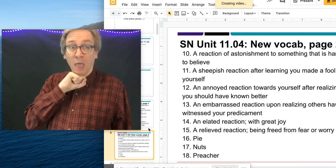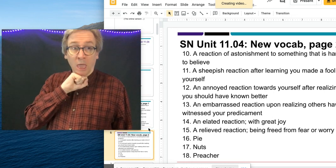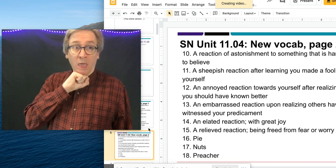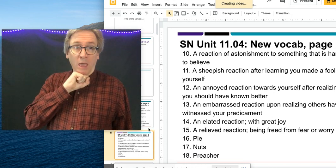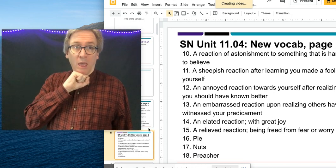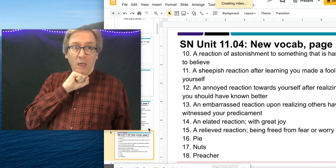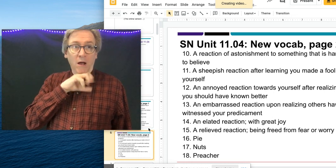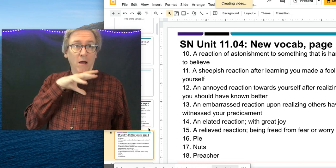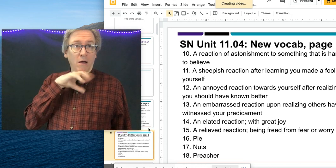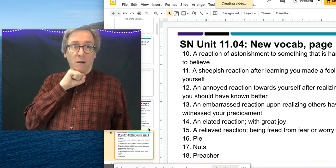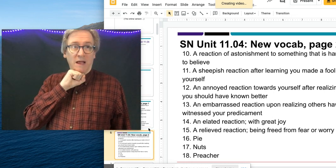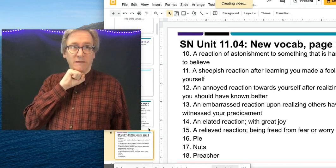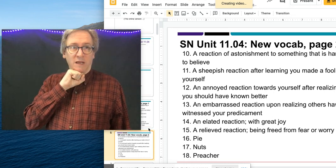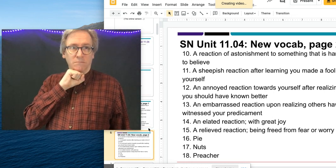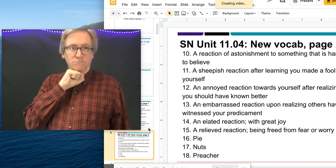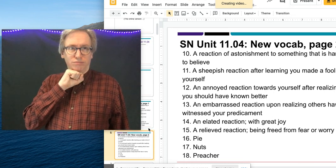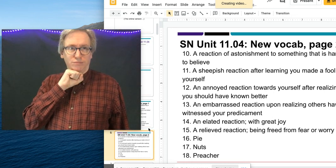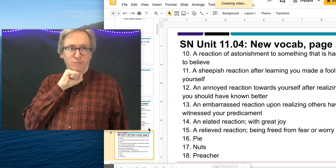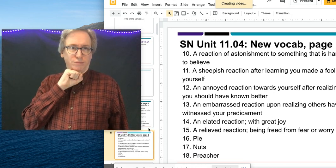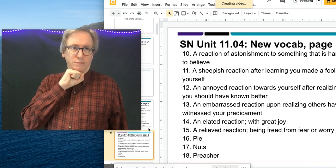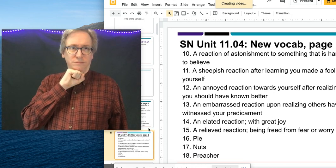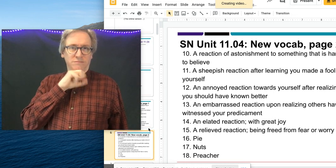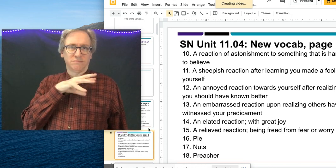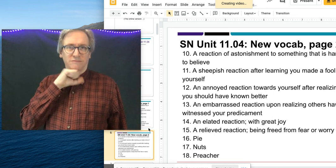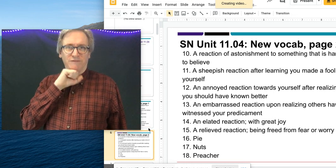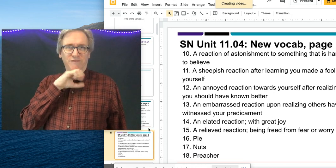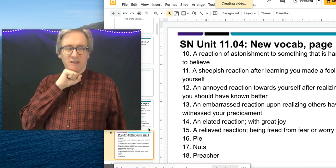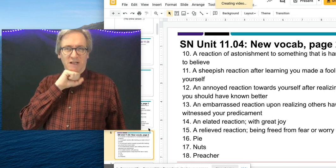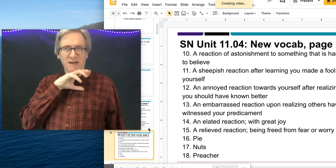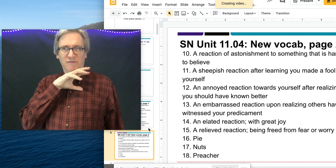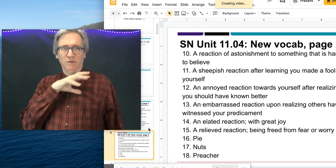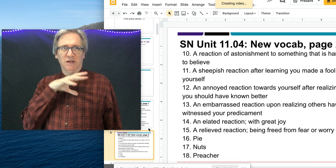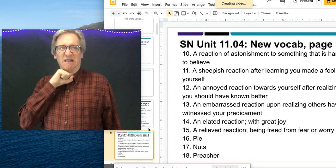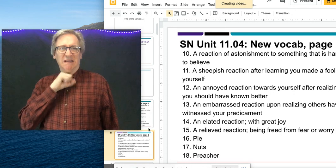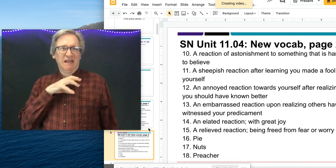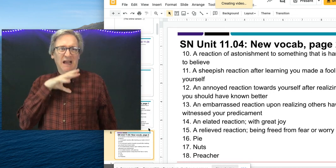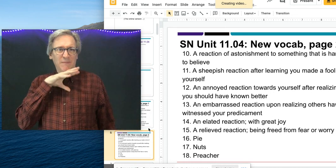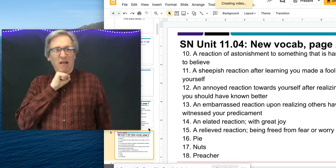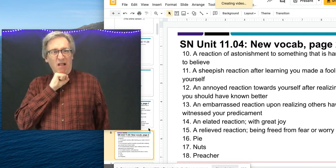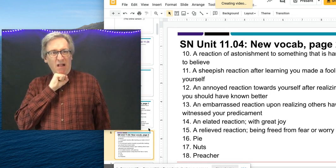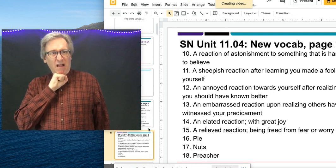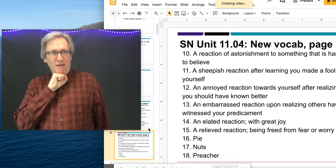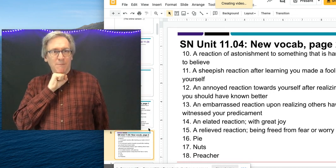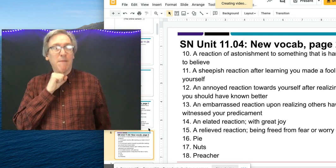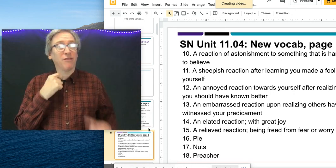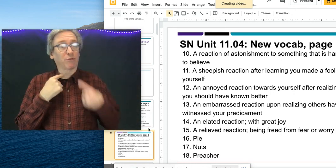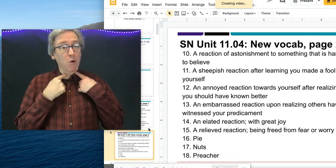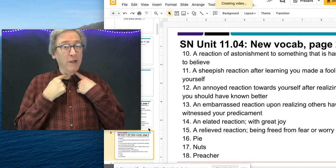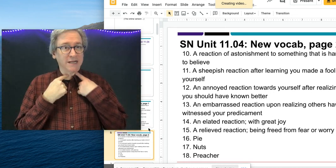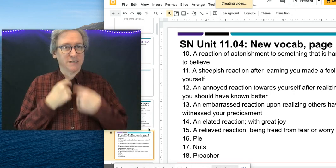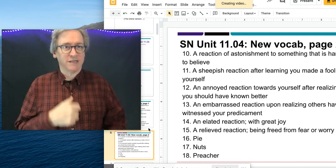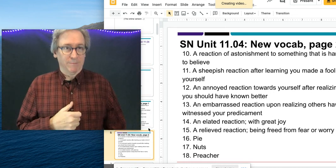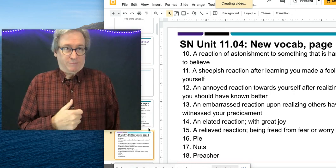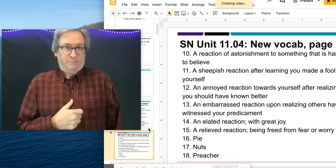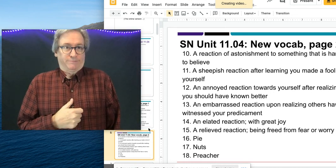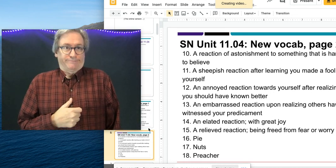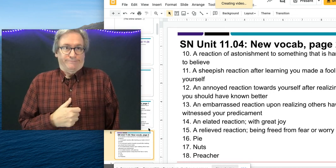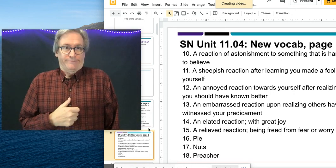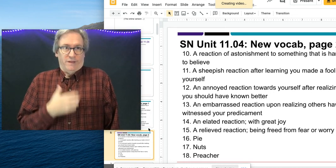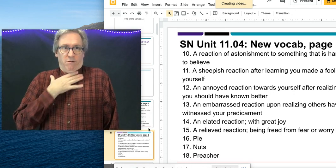like, I feel kind of full. My throat catches